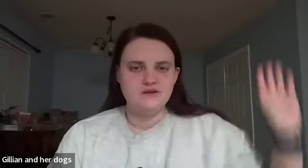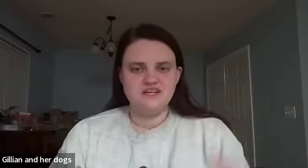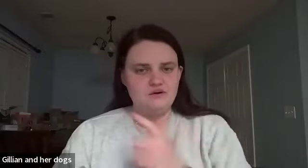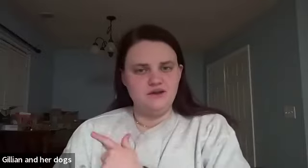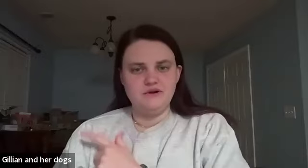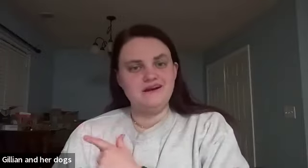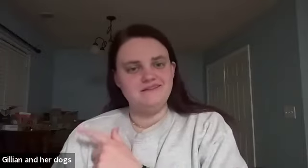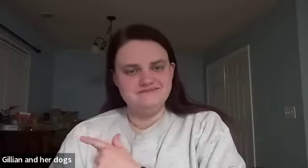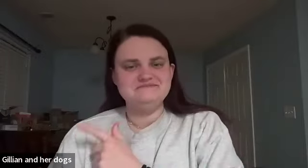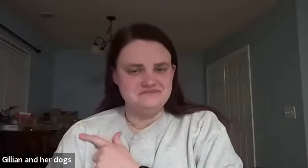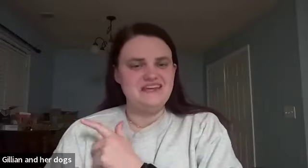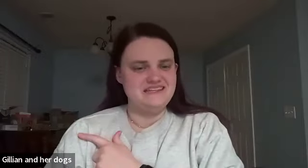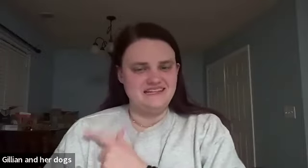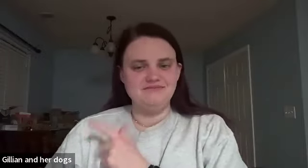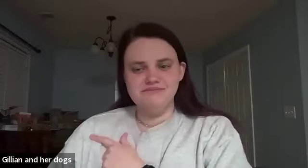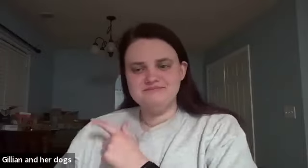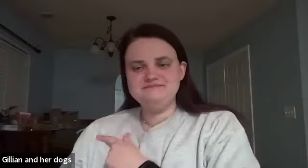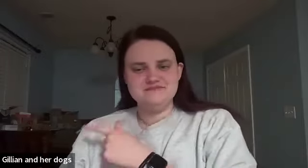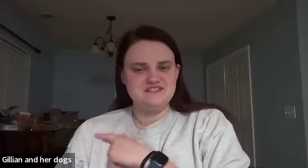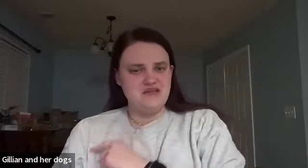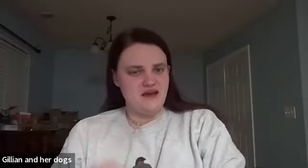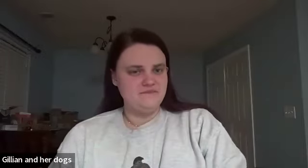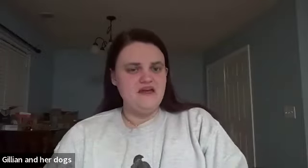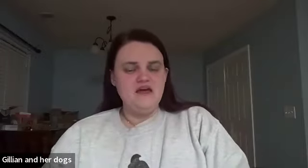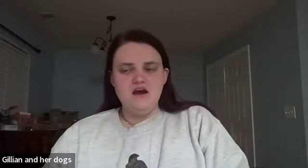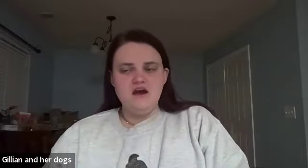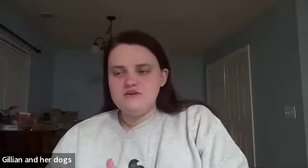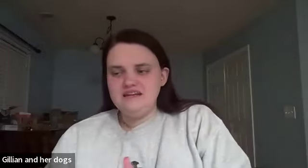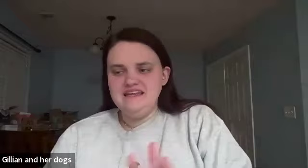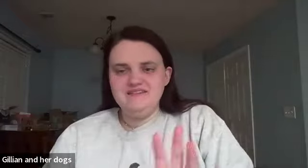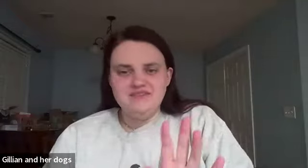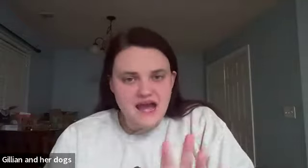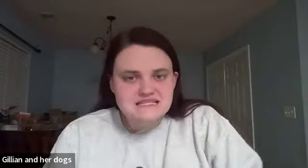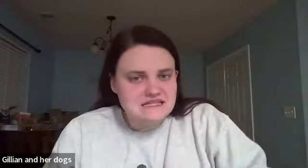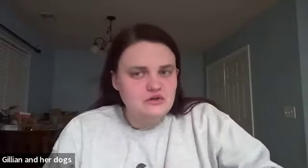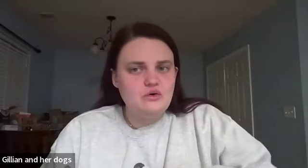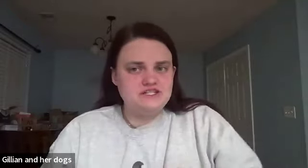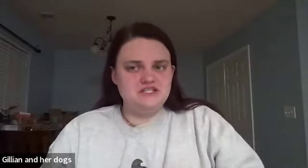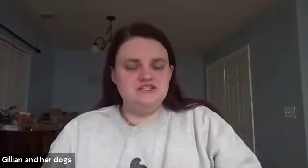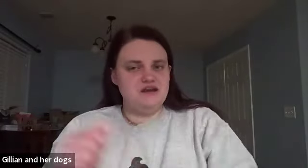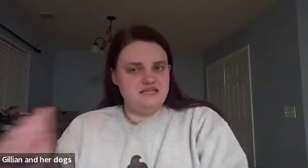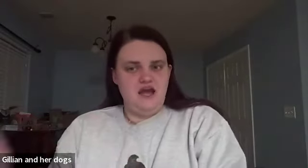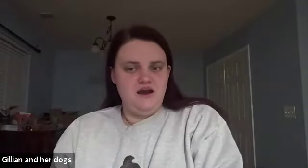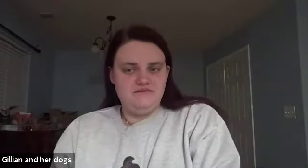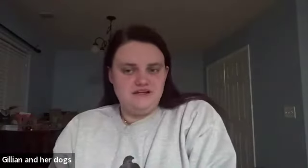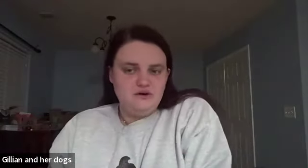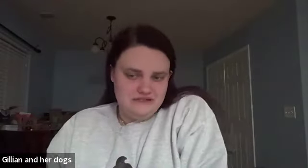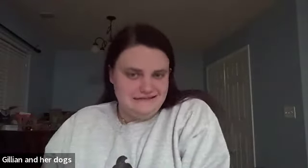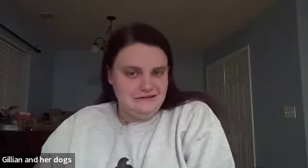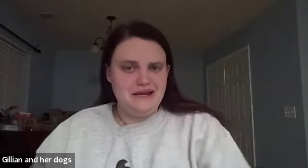arm to go anywhere. yeah. So yeah. Are there any last little questions you guys have? I know it's a little